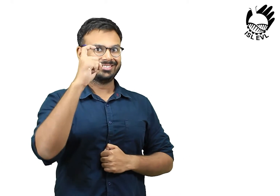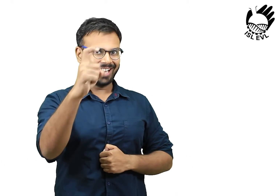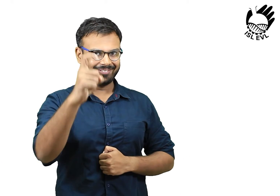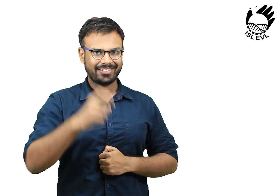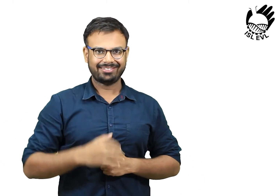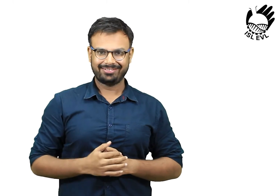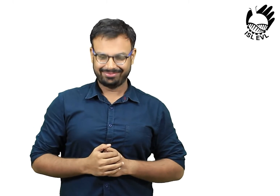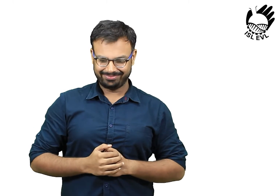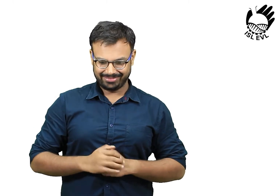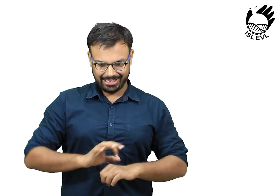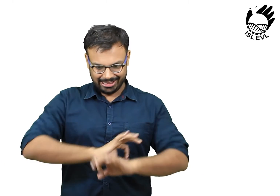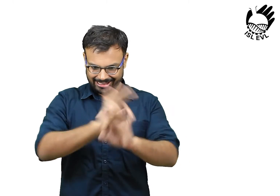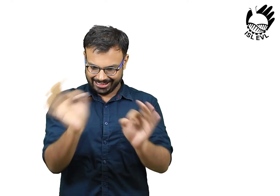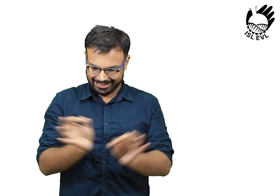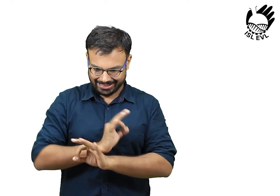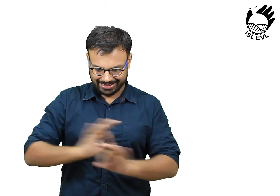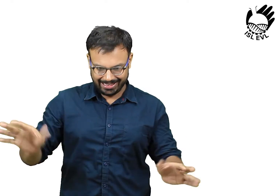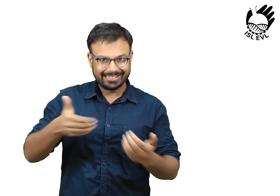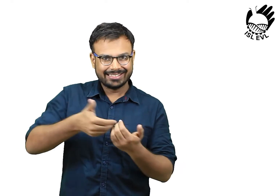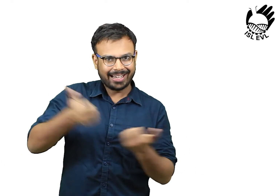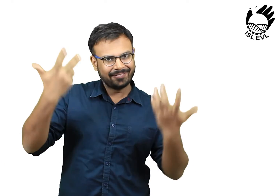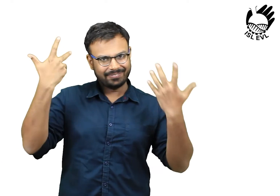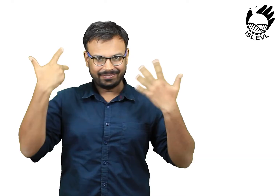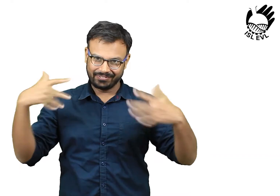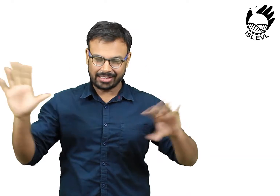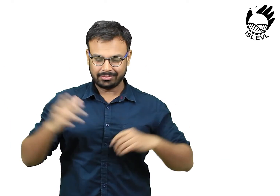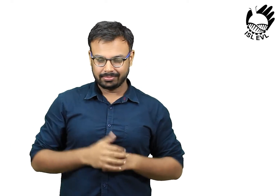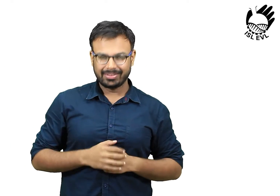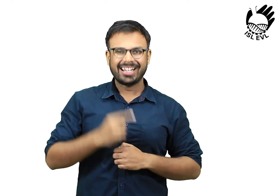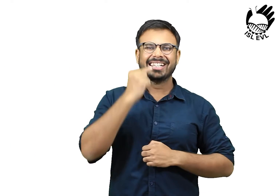Using a wooden skewer and clothes pegs,